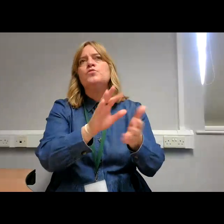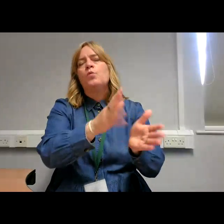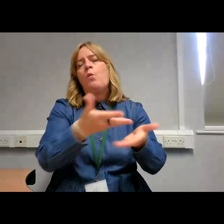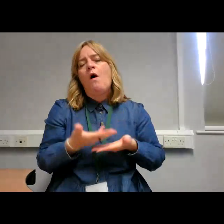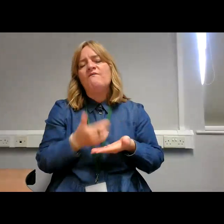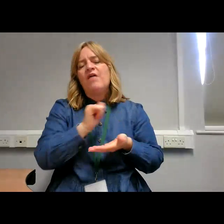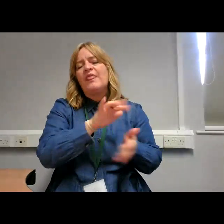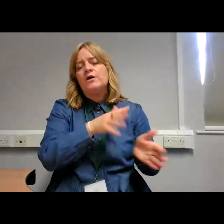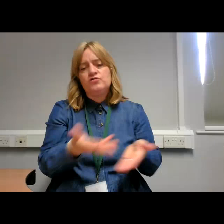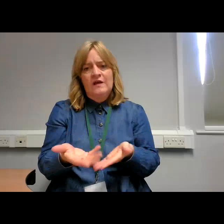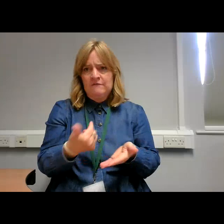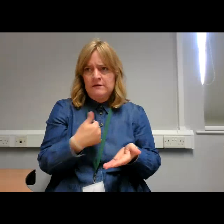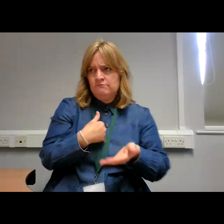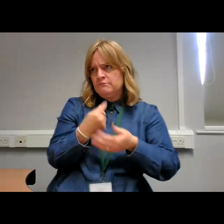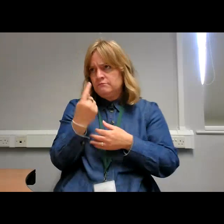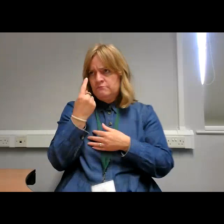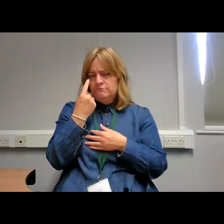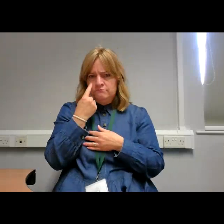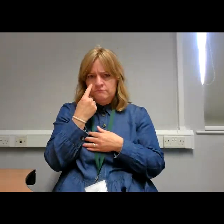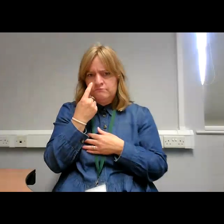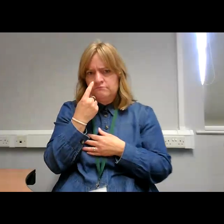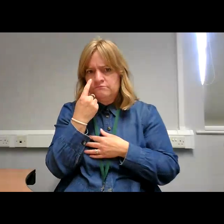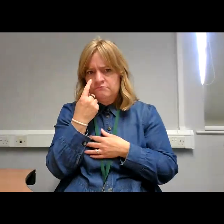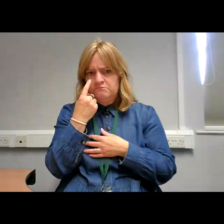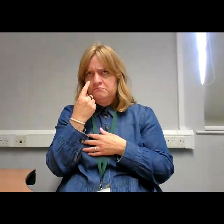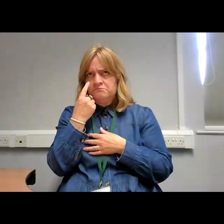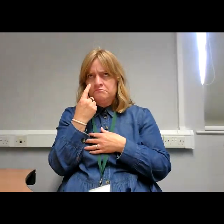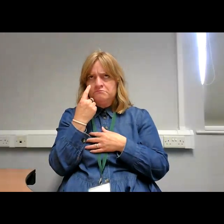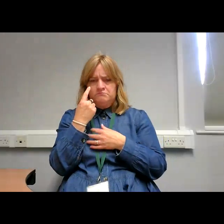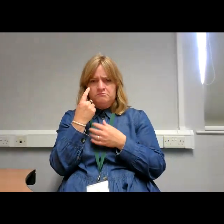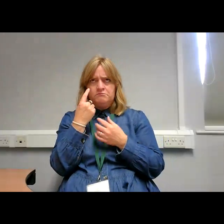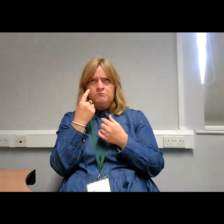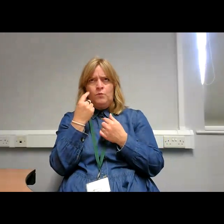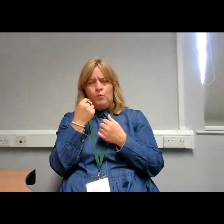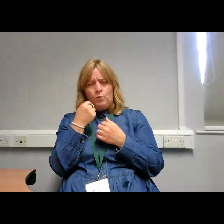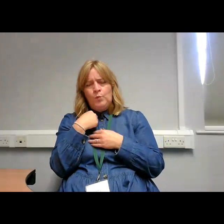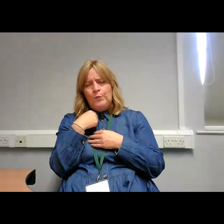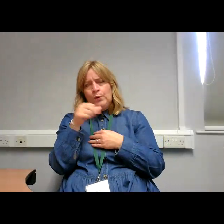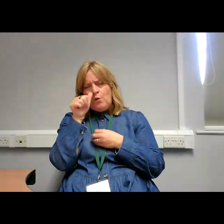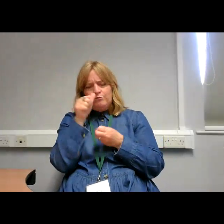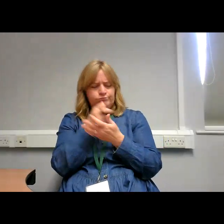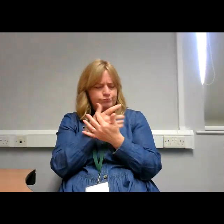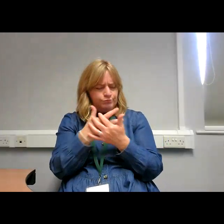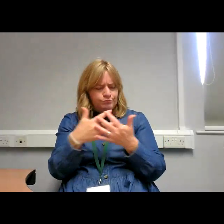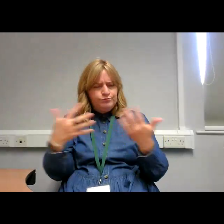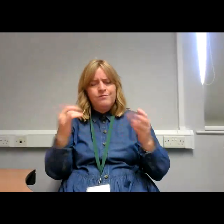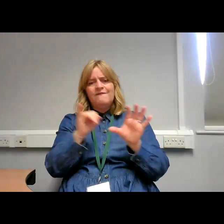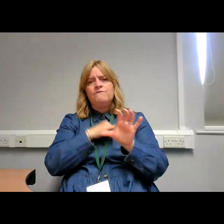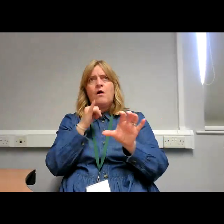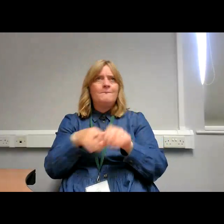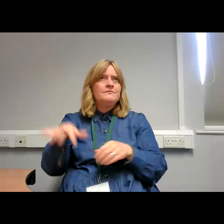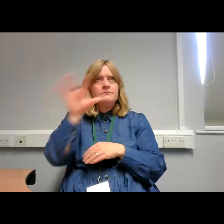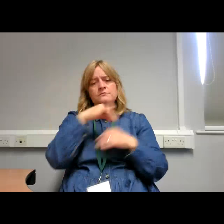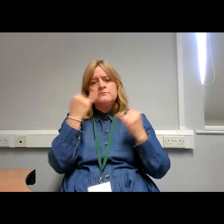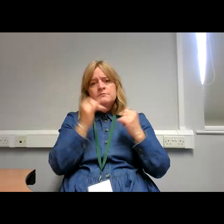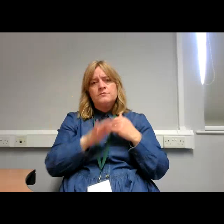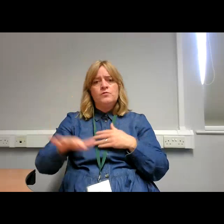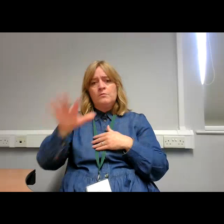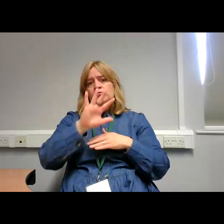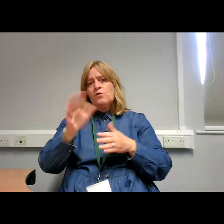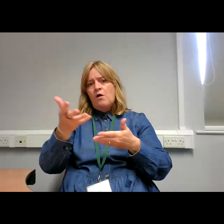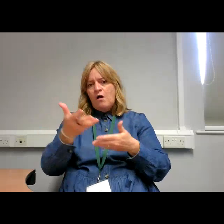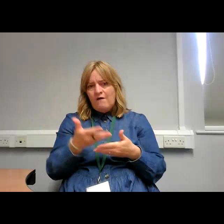we don't see many pharmacies across Derbyshire that are not offering that service. But the ones that cannot are ones that